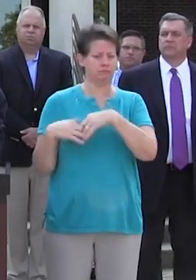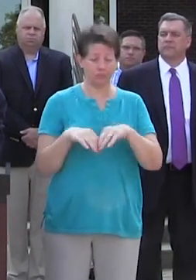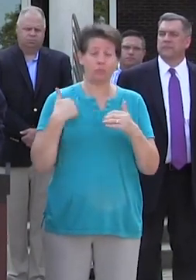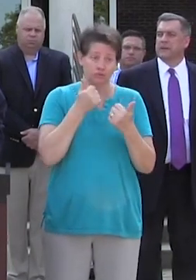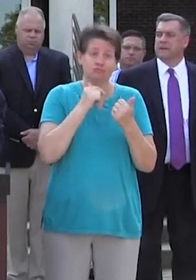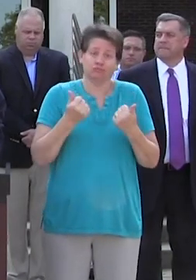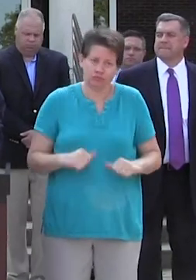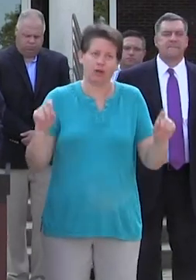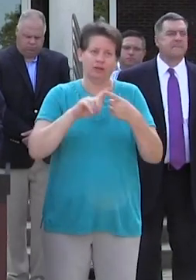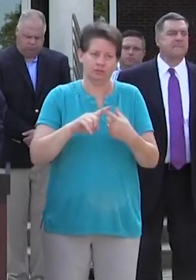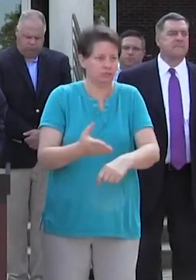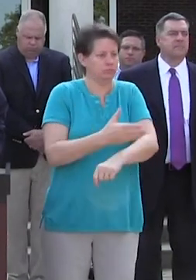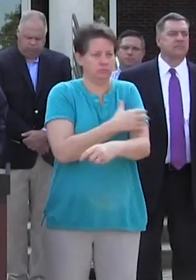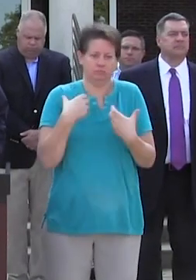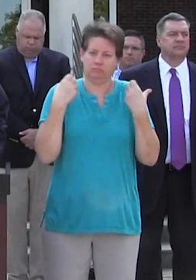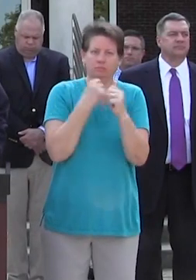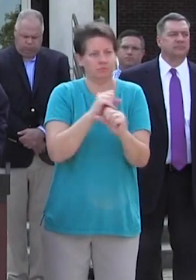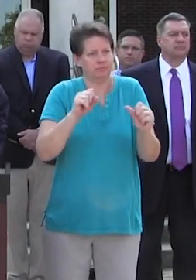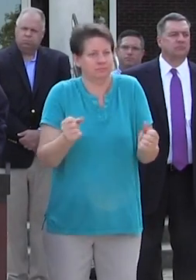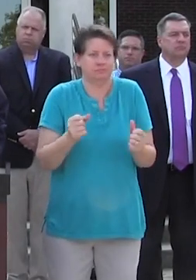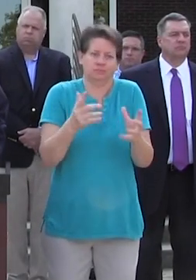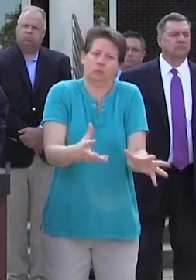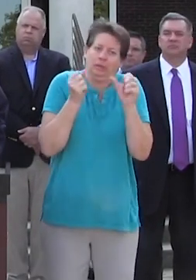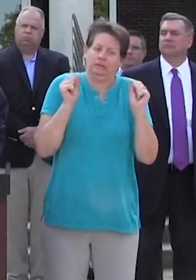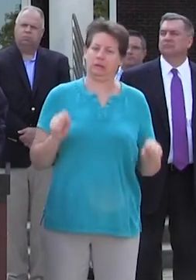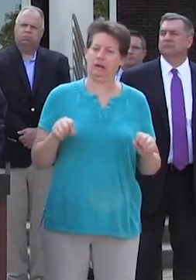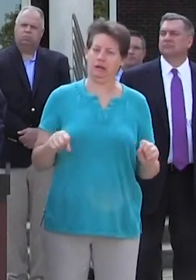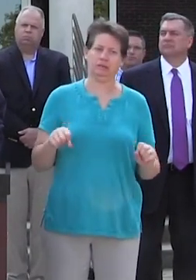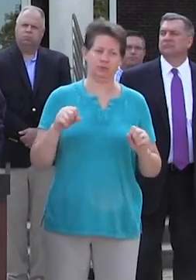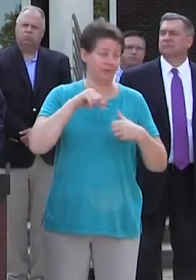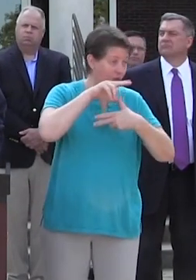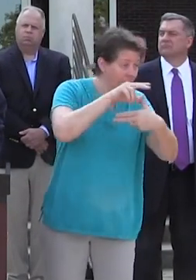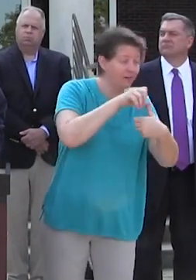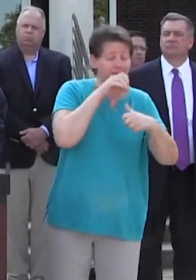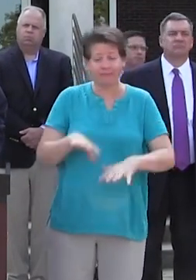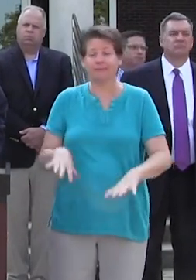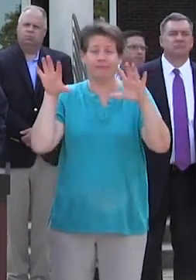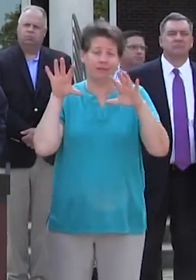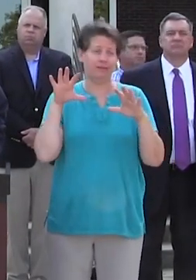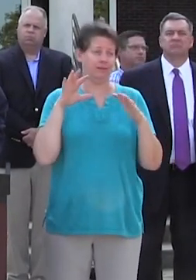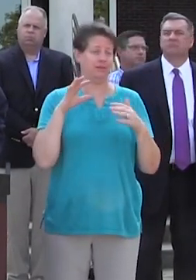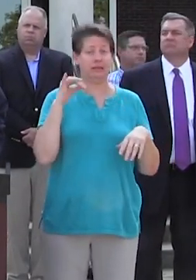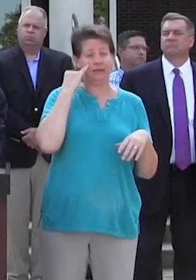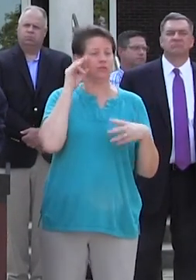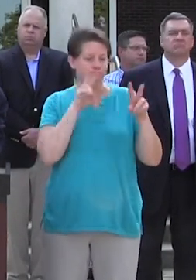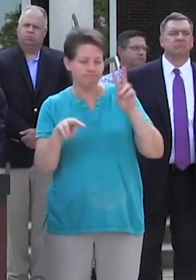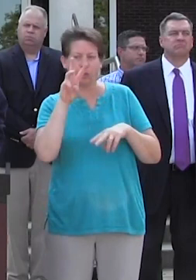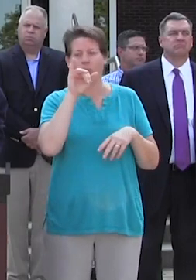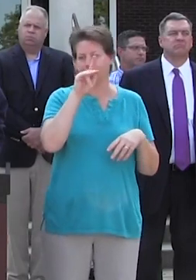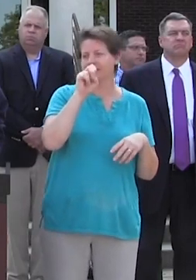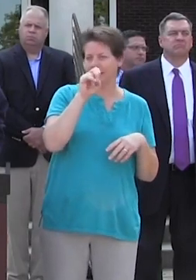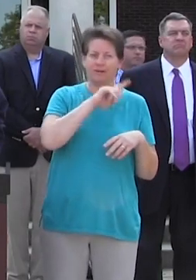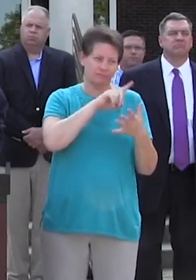as quickly as possible and lose as little as possible in this hurricane and this flood. And if you go on those websites, you